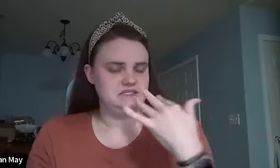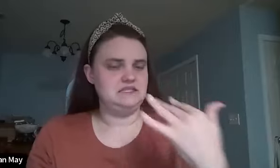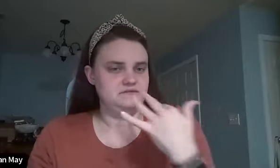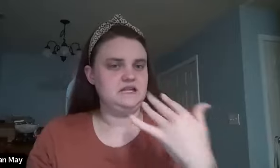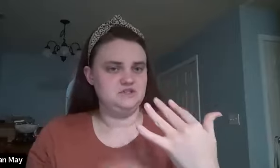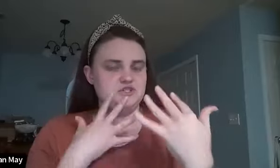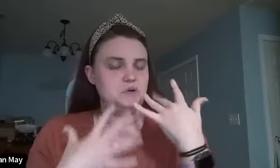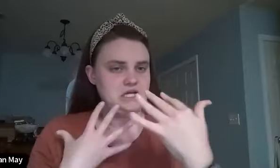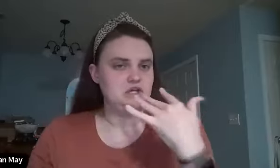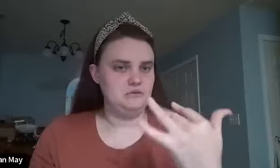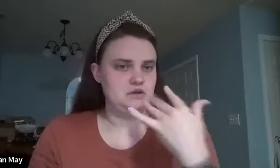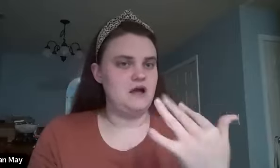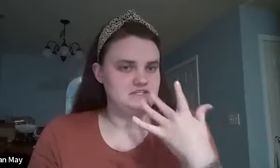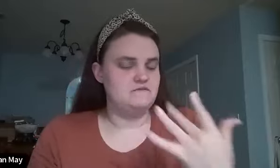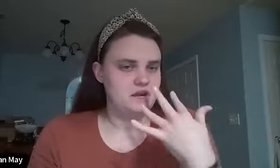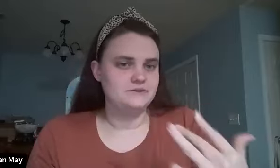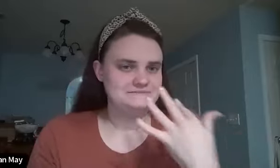the flames are just burning you, like your mouth is on fire.